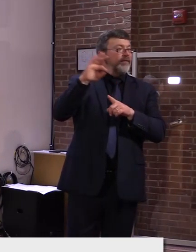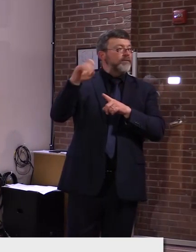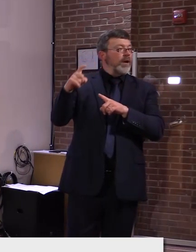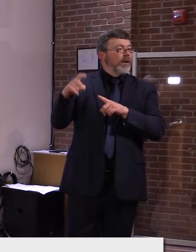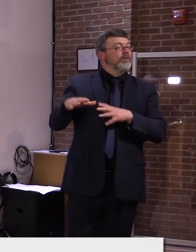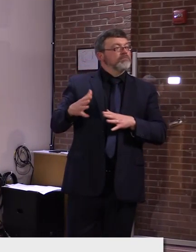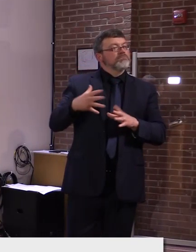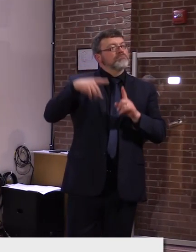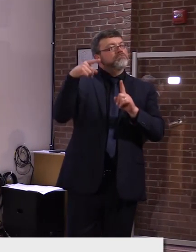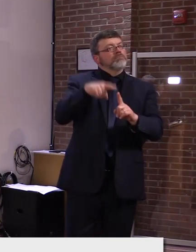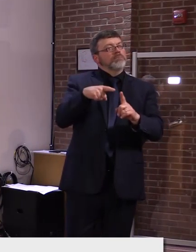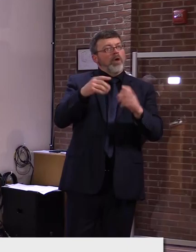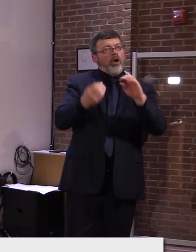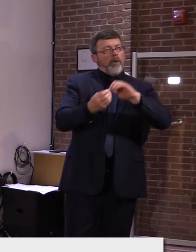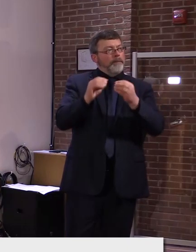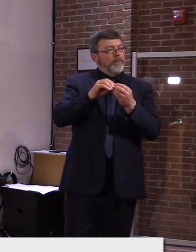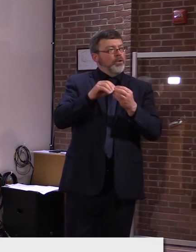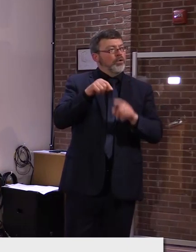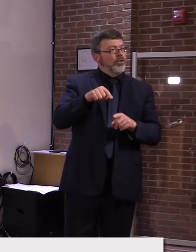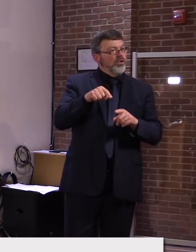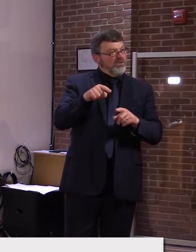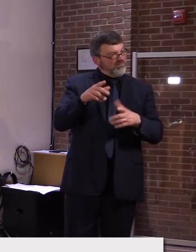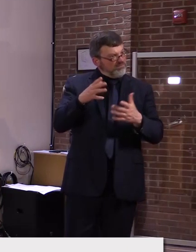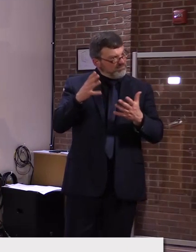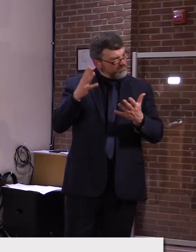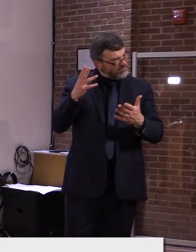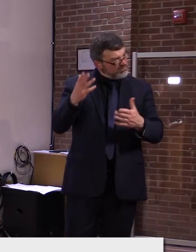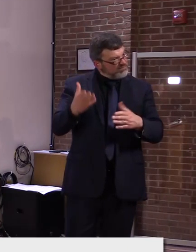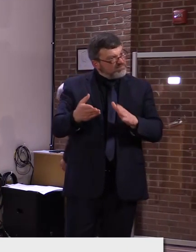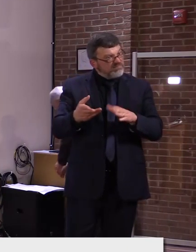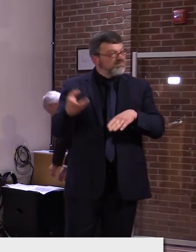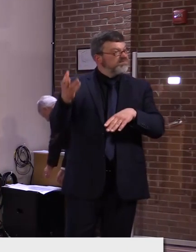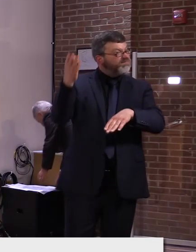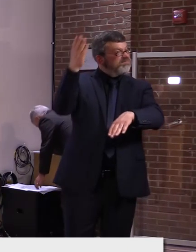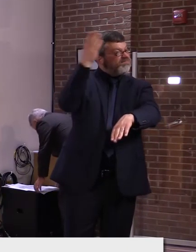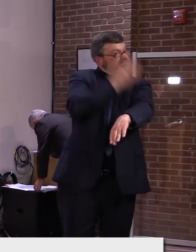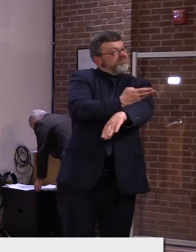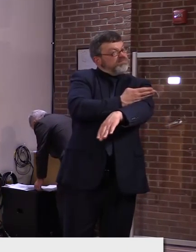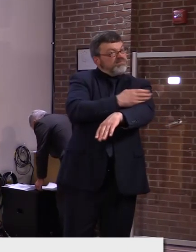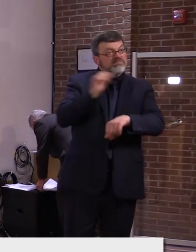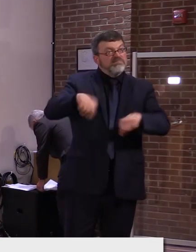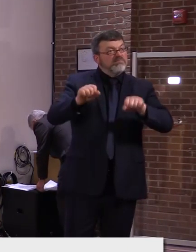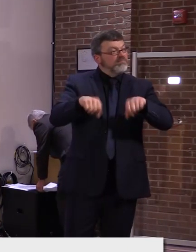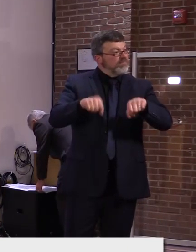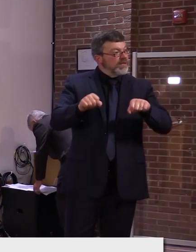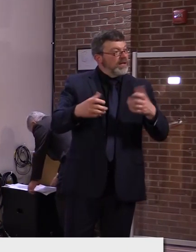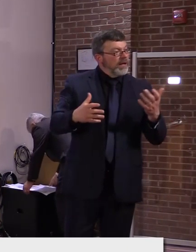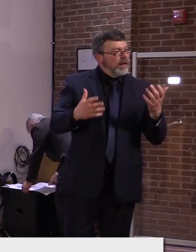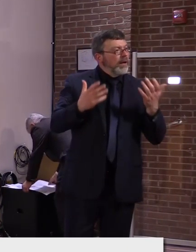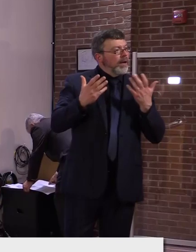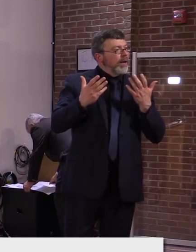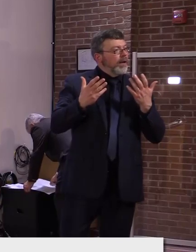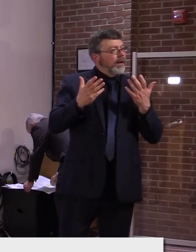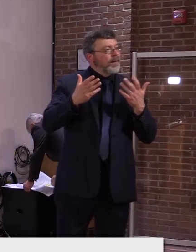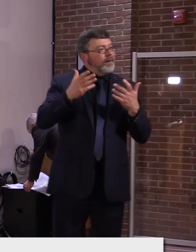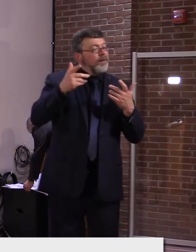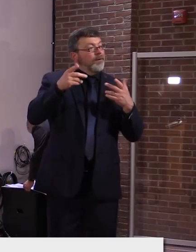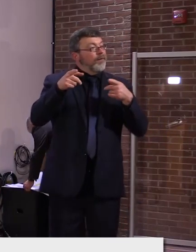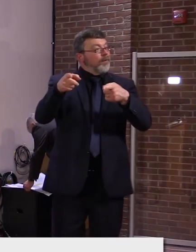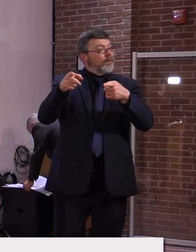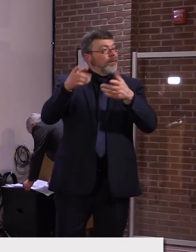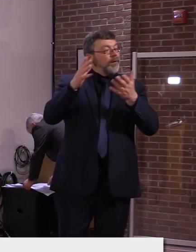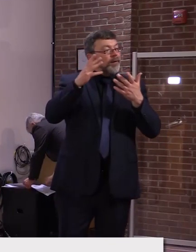looking a lot better, it seems, in the service industry and some of those retail and a few